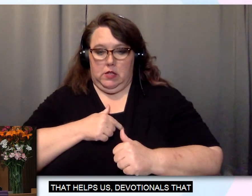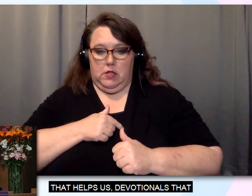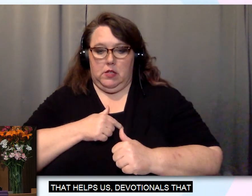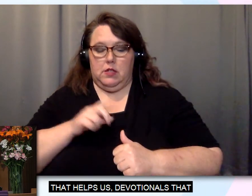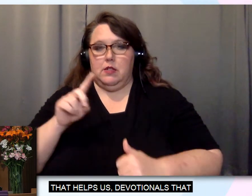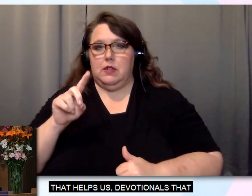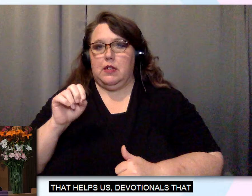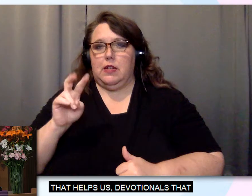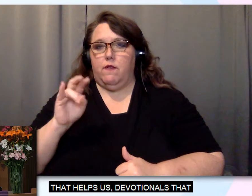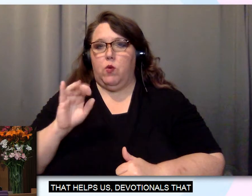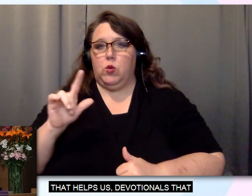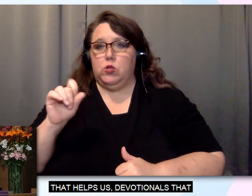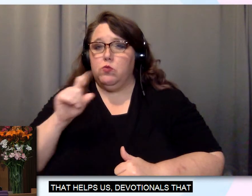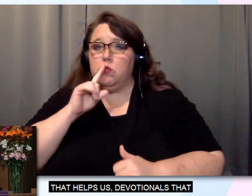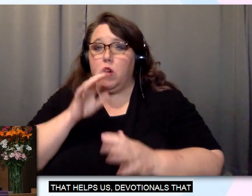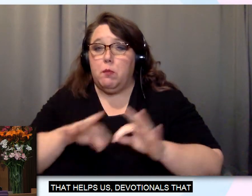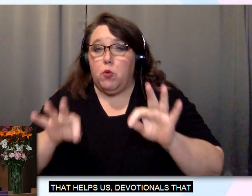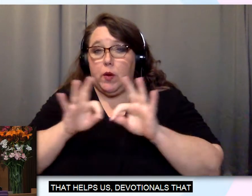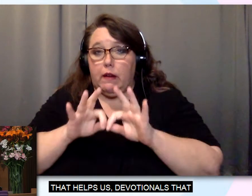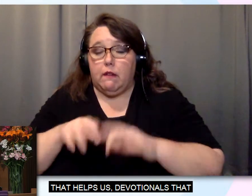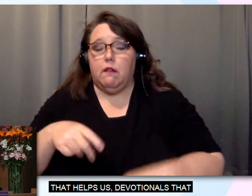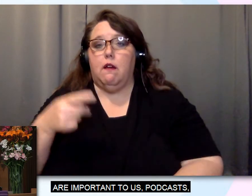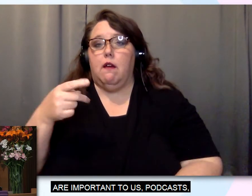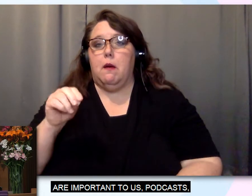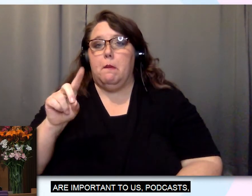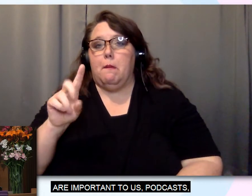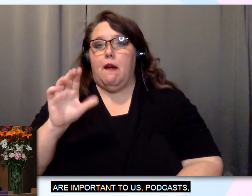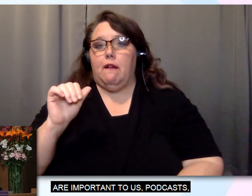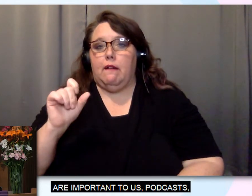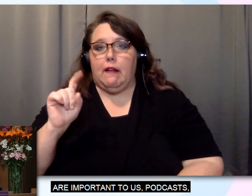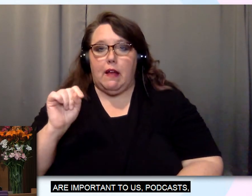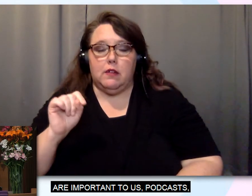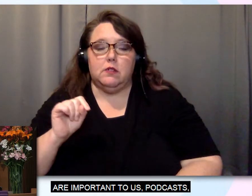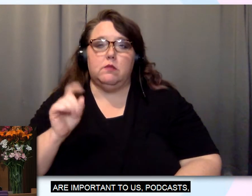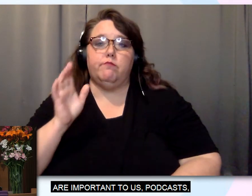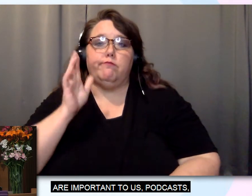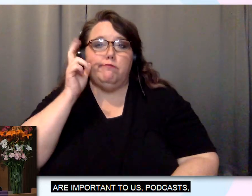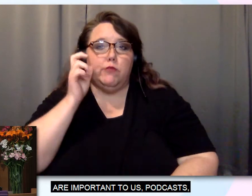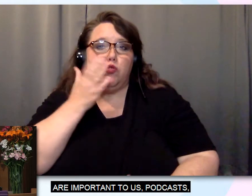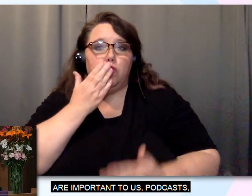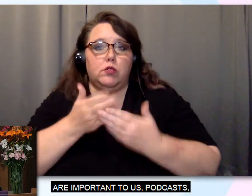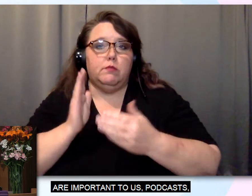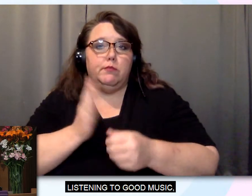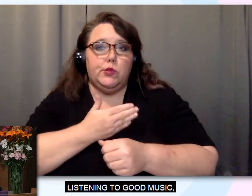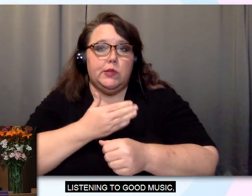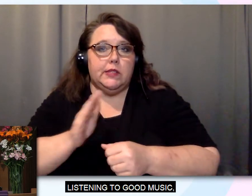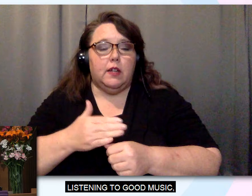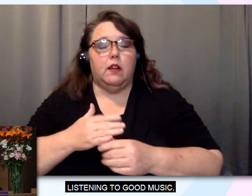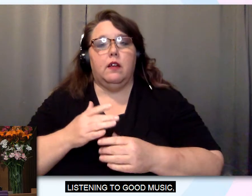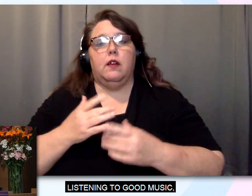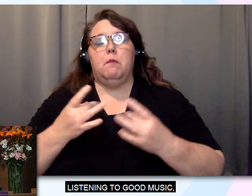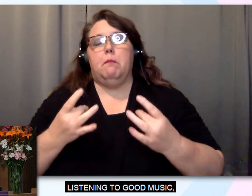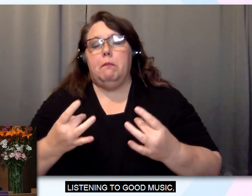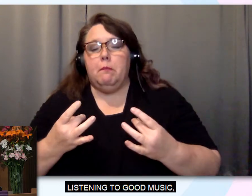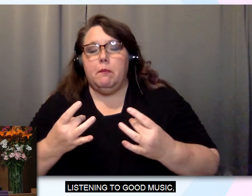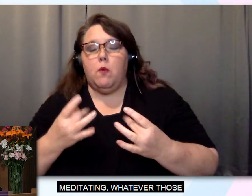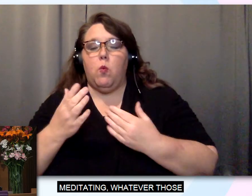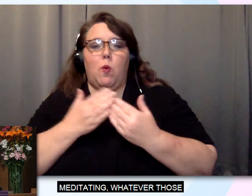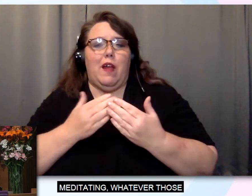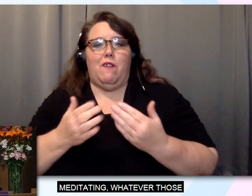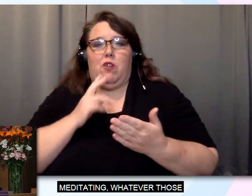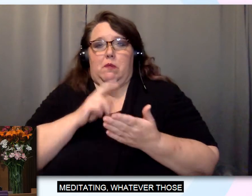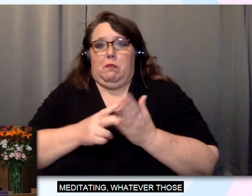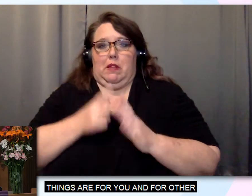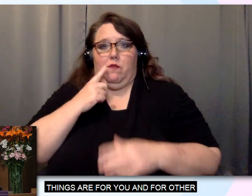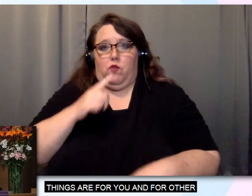helps us, devotionals that are important to us, podcasts, listening to good music, meditating,